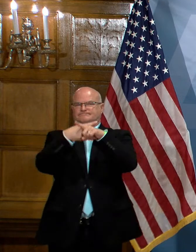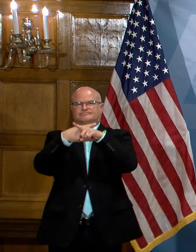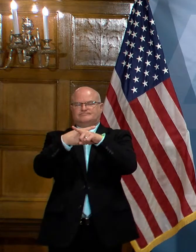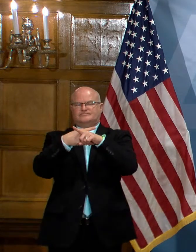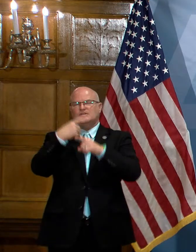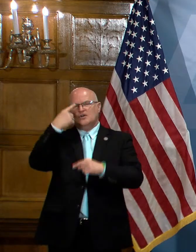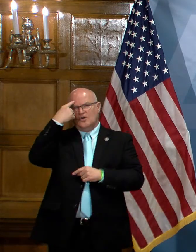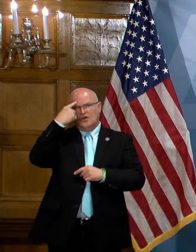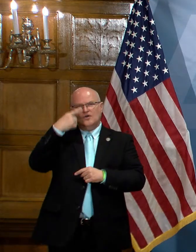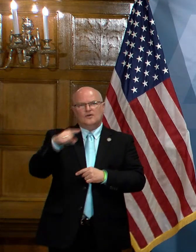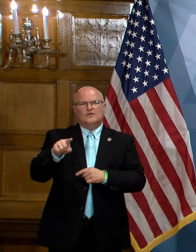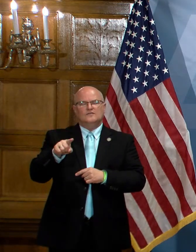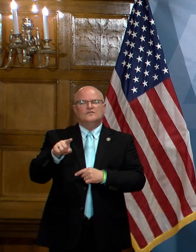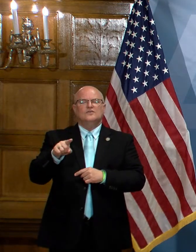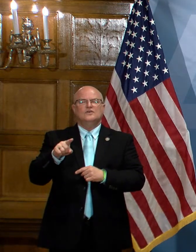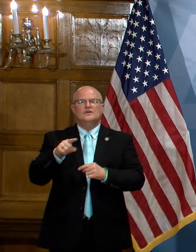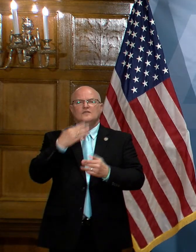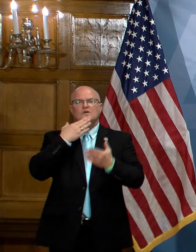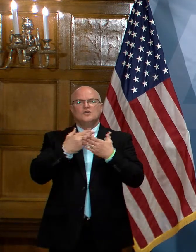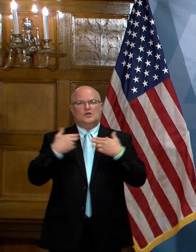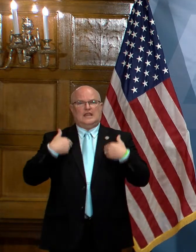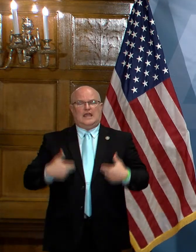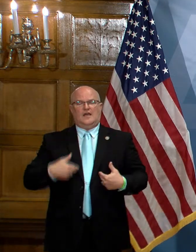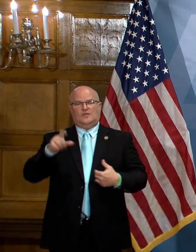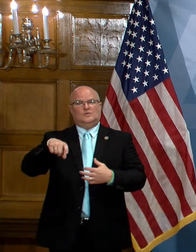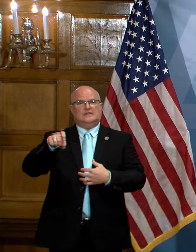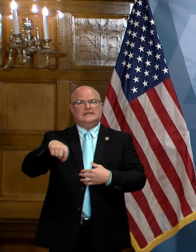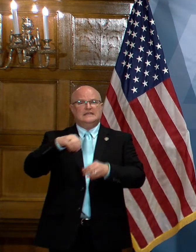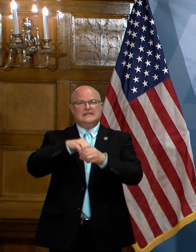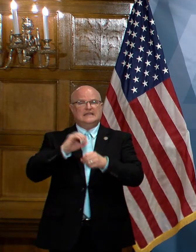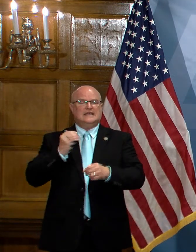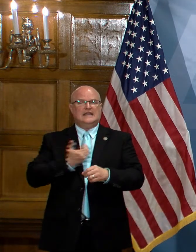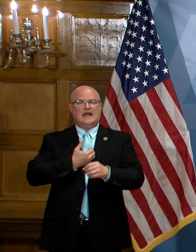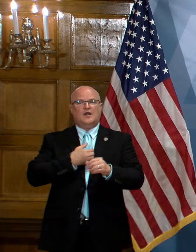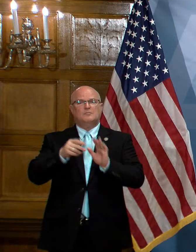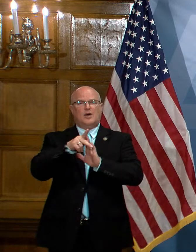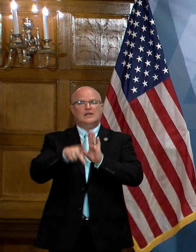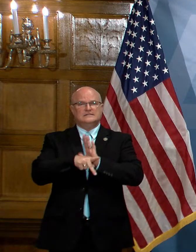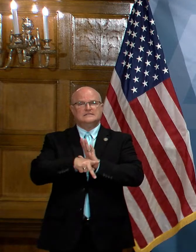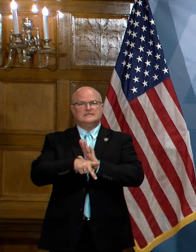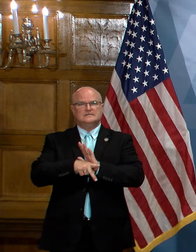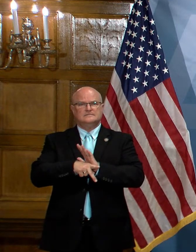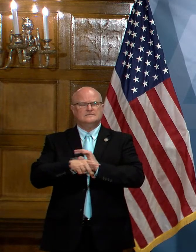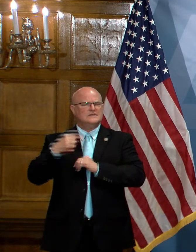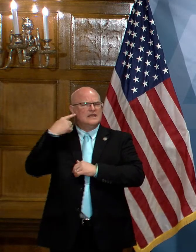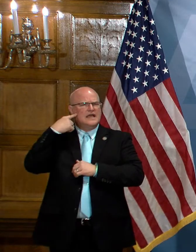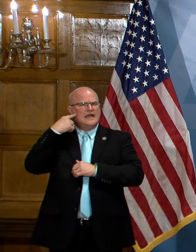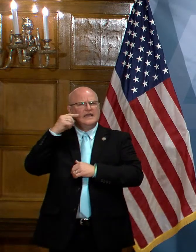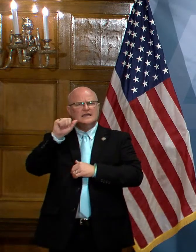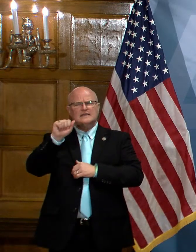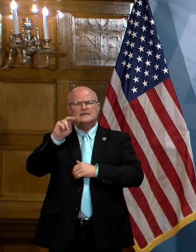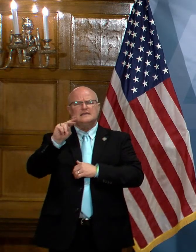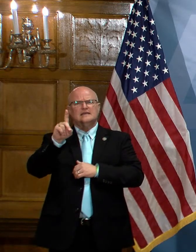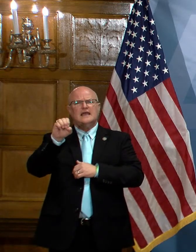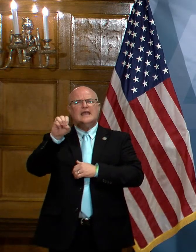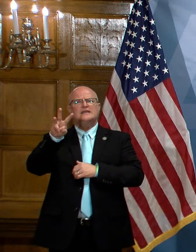counterproductive to the good health that we need in our enforcement policies. Did I hear Andrew DeMillo on